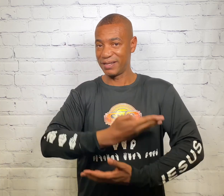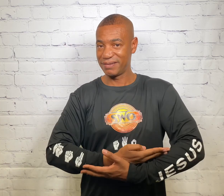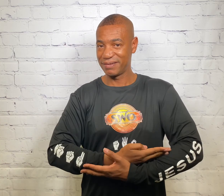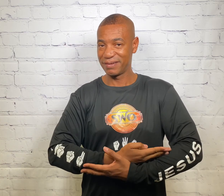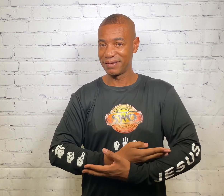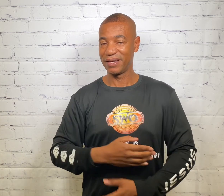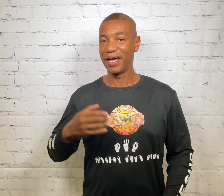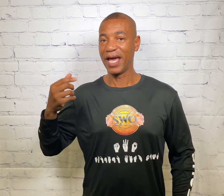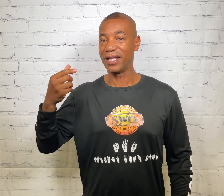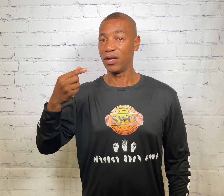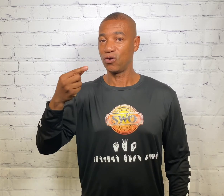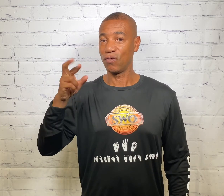Grandson and